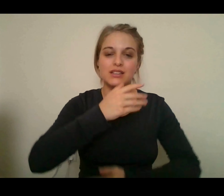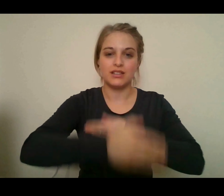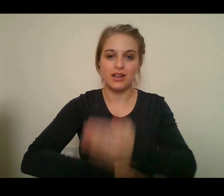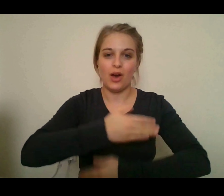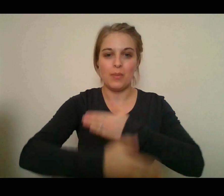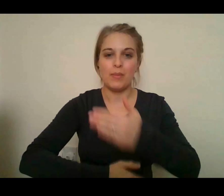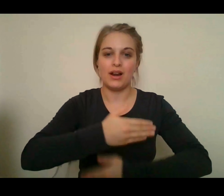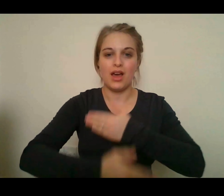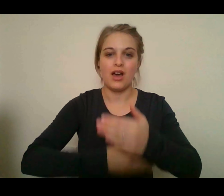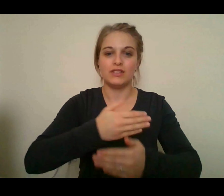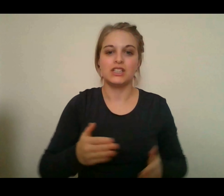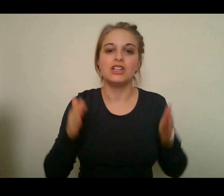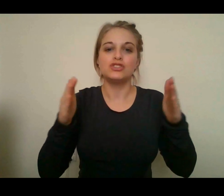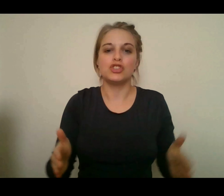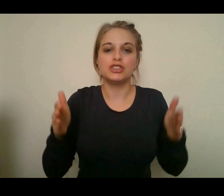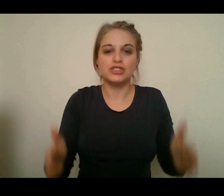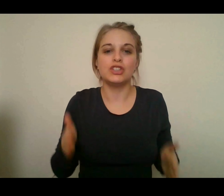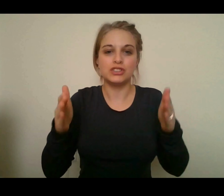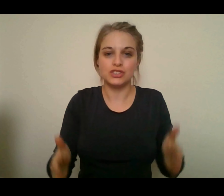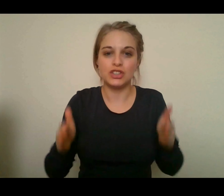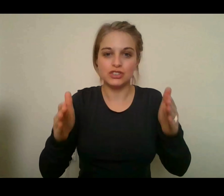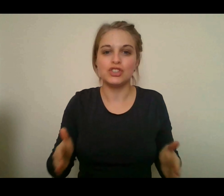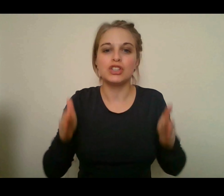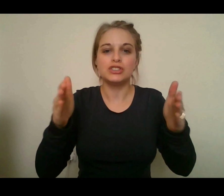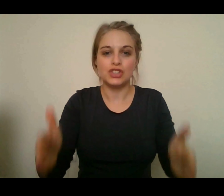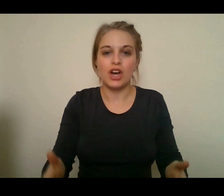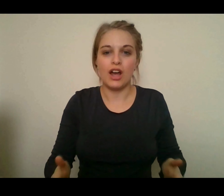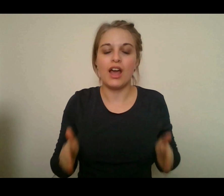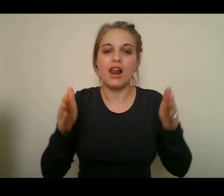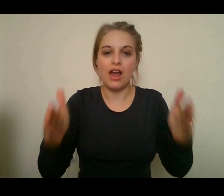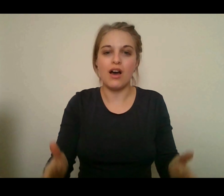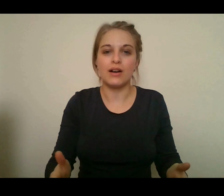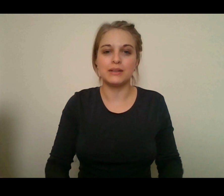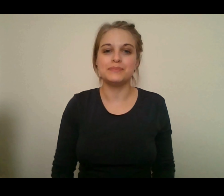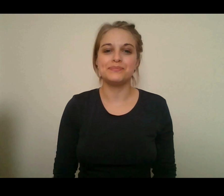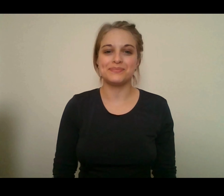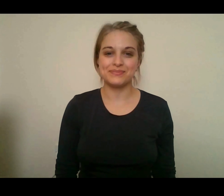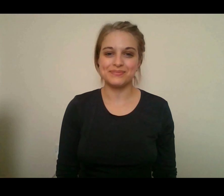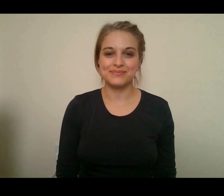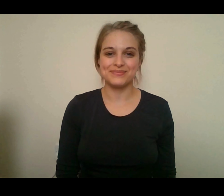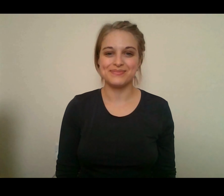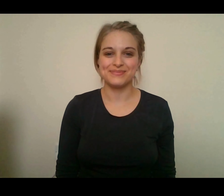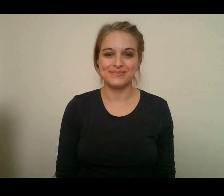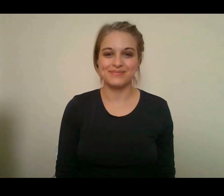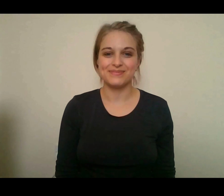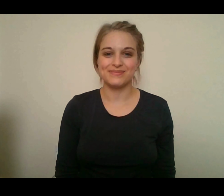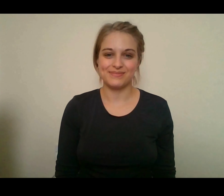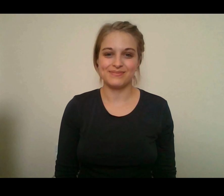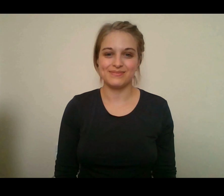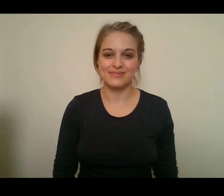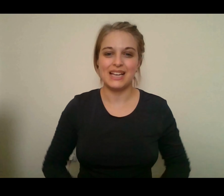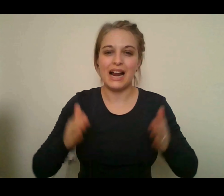Red Combine Harvester, chug, chug, chug, chug, chugging along. Clattering